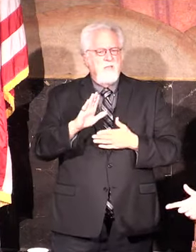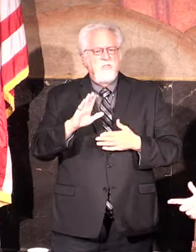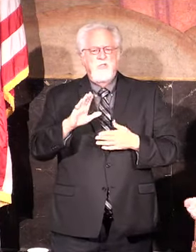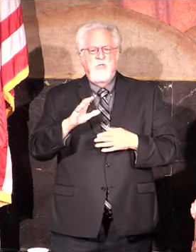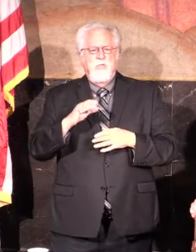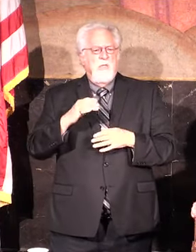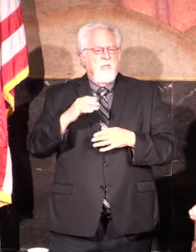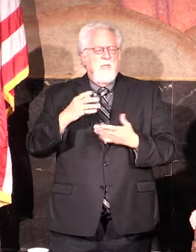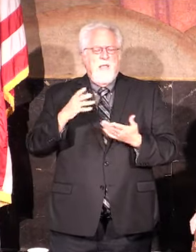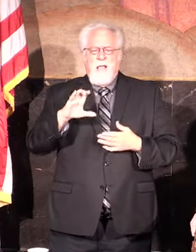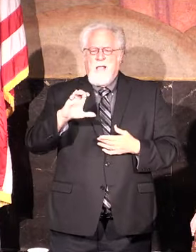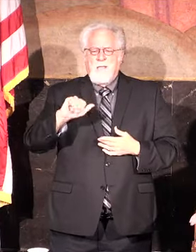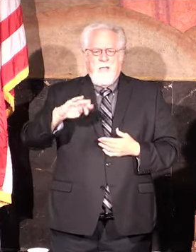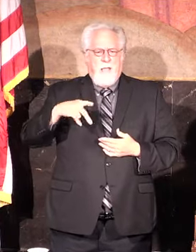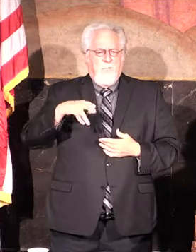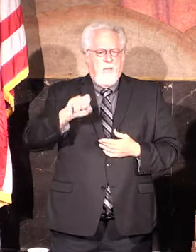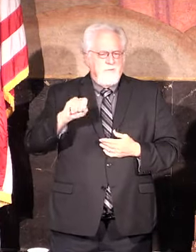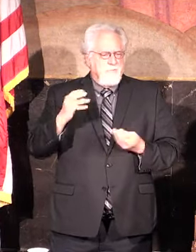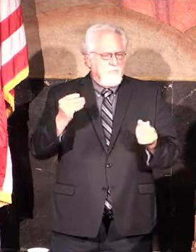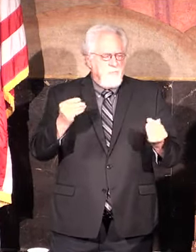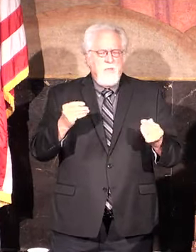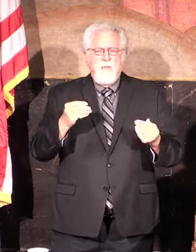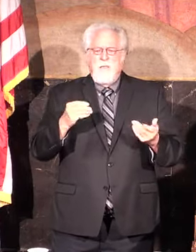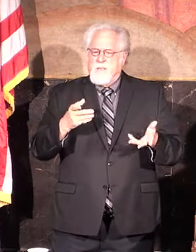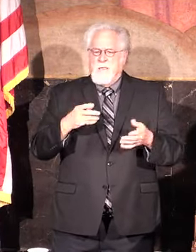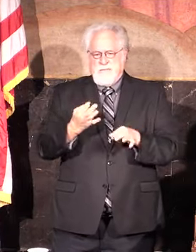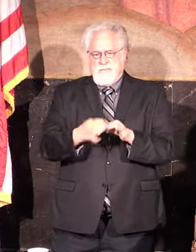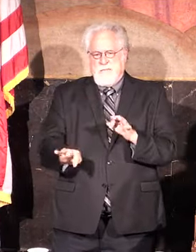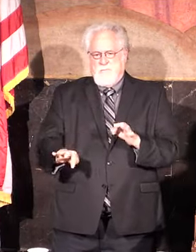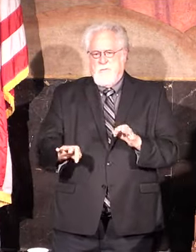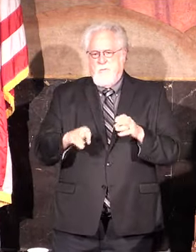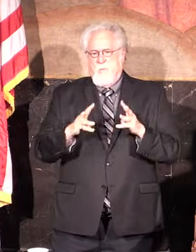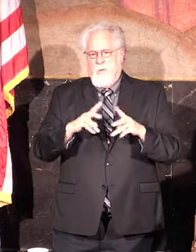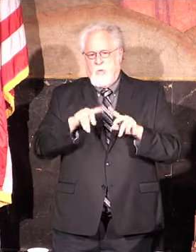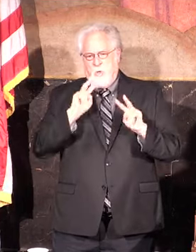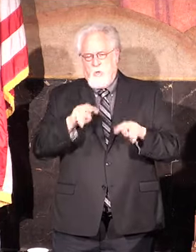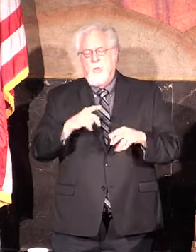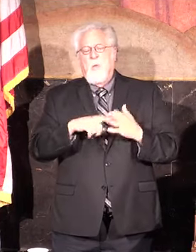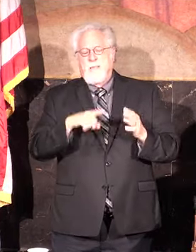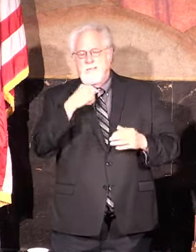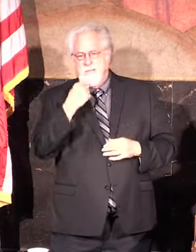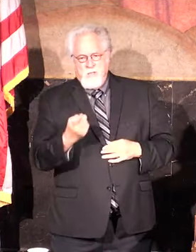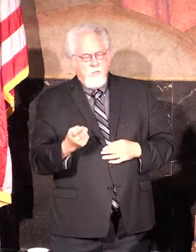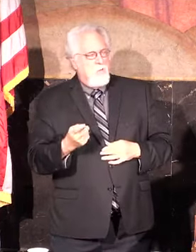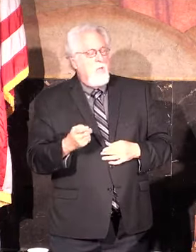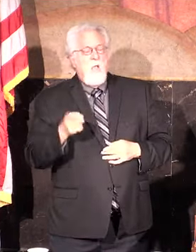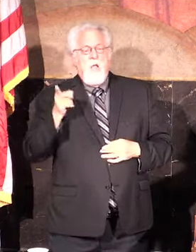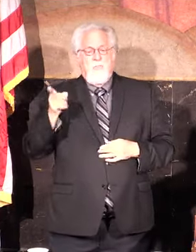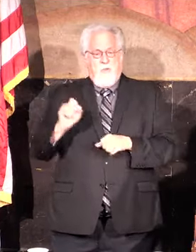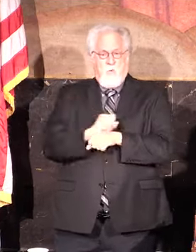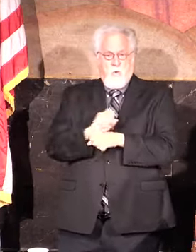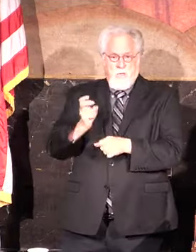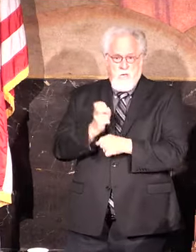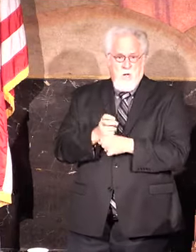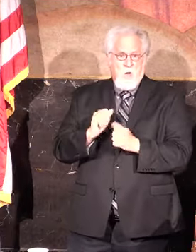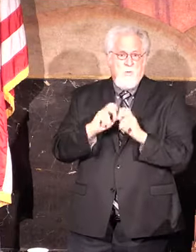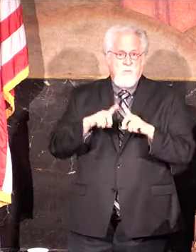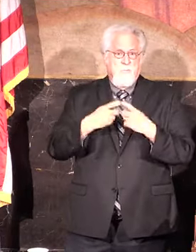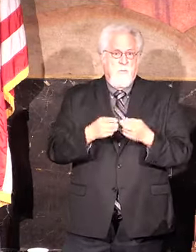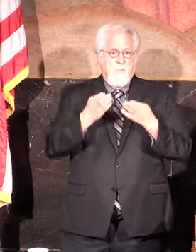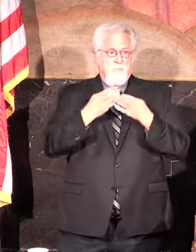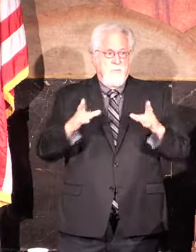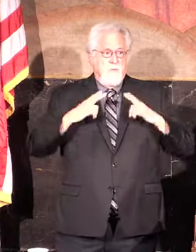on the number of cases? That's a simplistic way to look at it. What I can tell you is they are working hard with the Department of Public